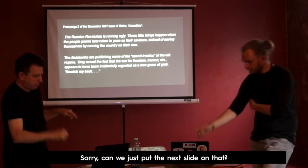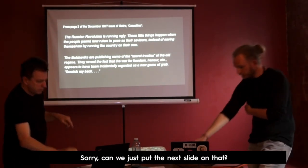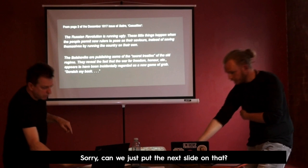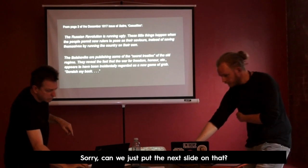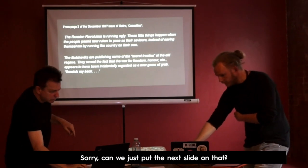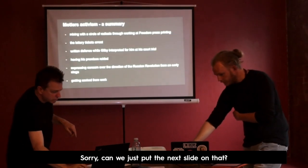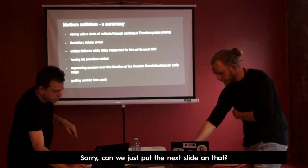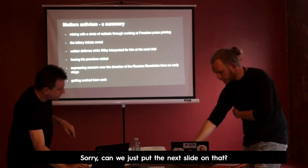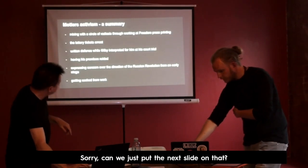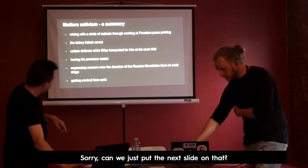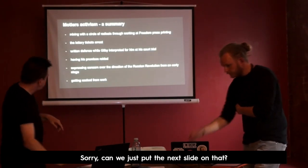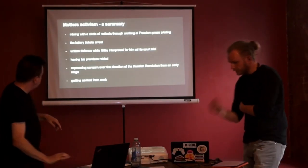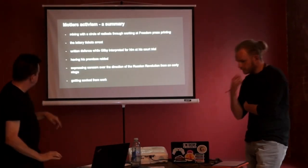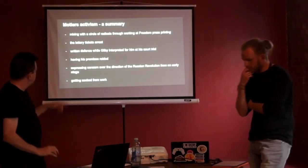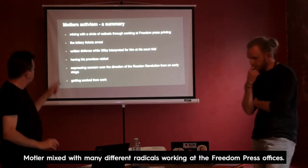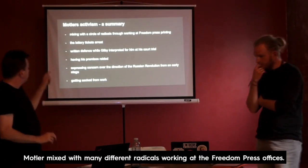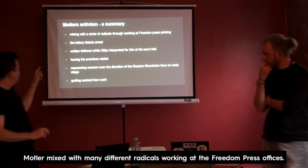sorry, can we just put the next slide on that?